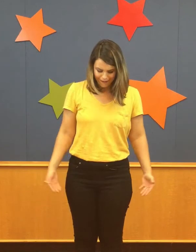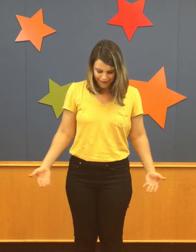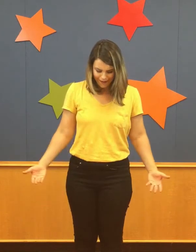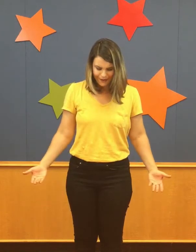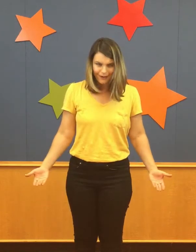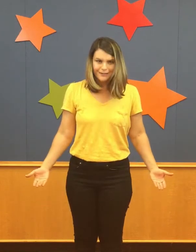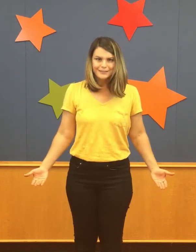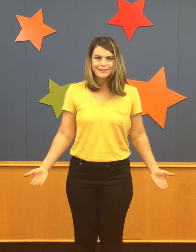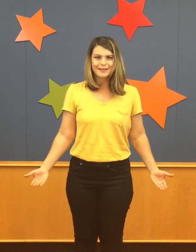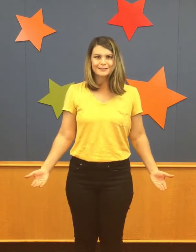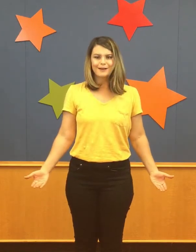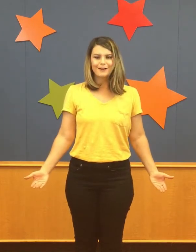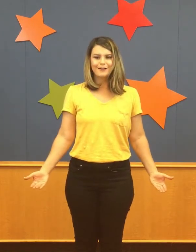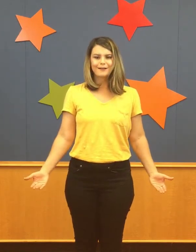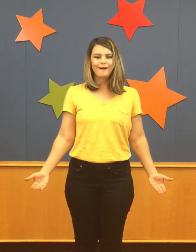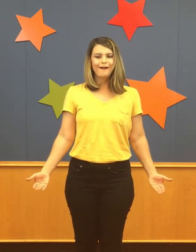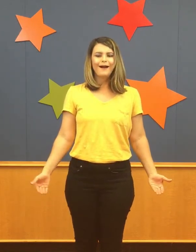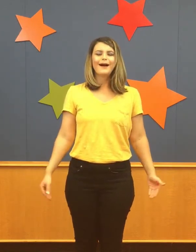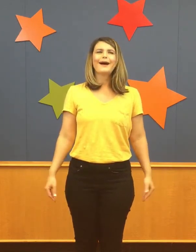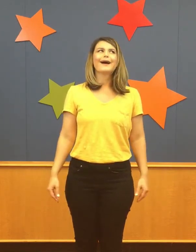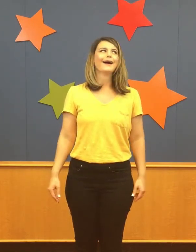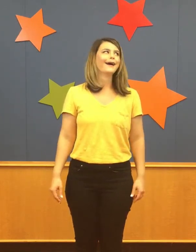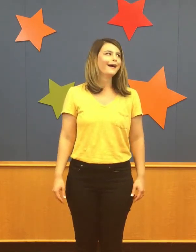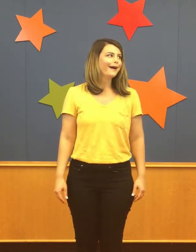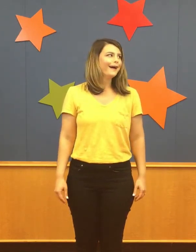They are, said Dog.